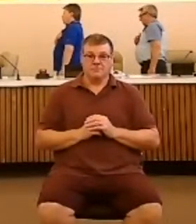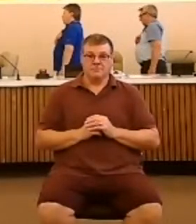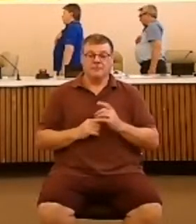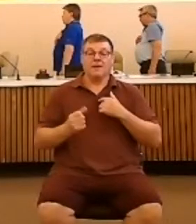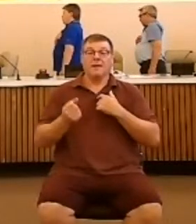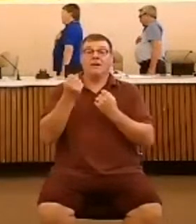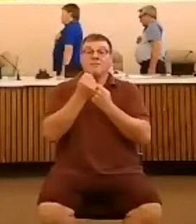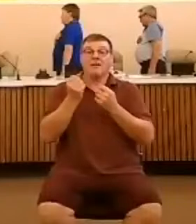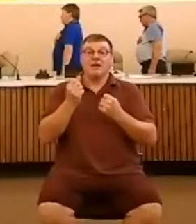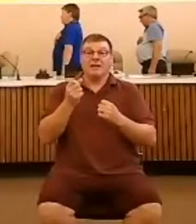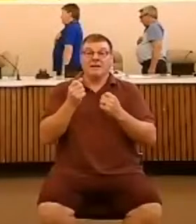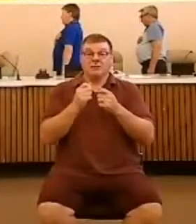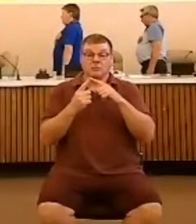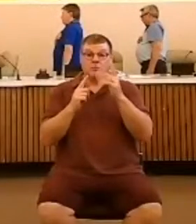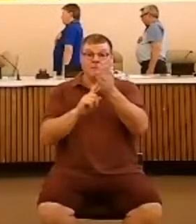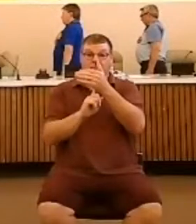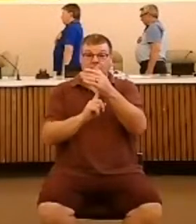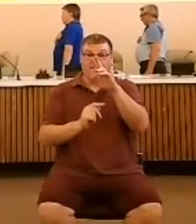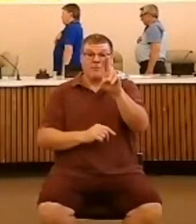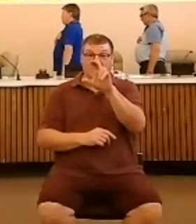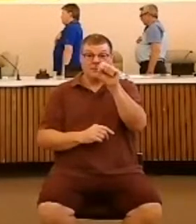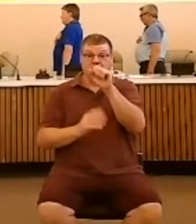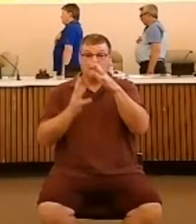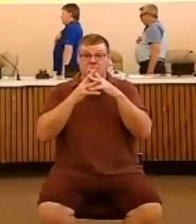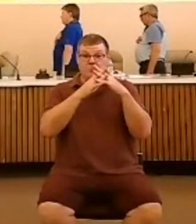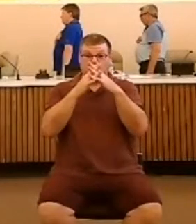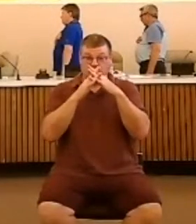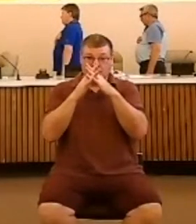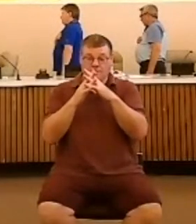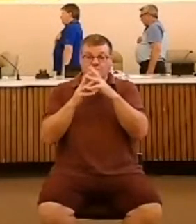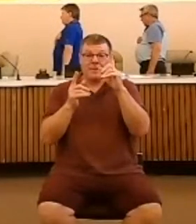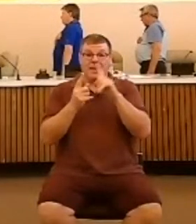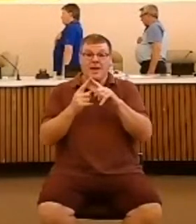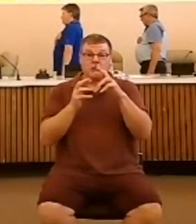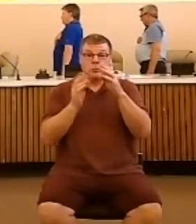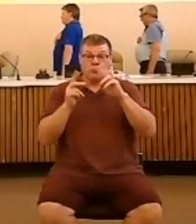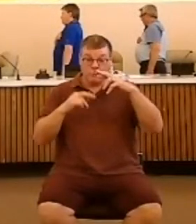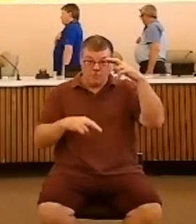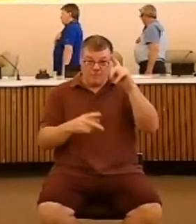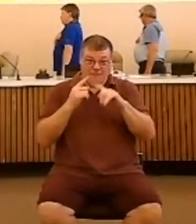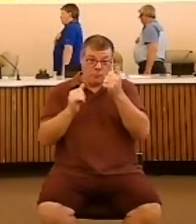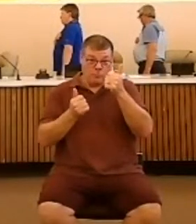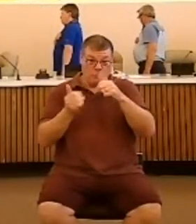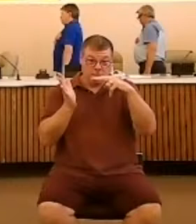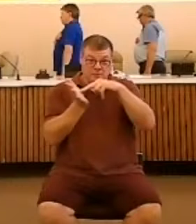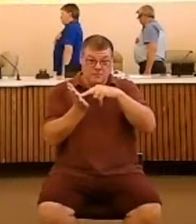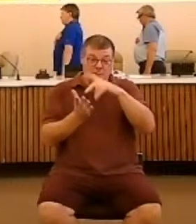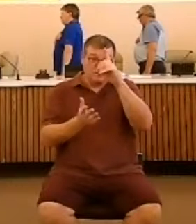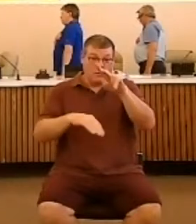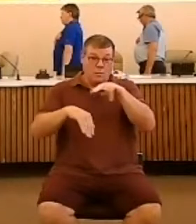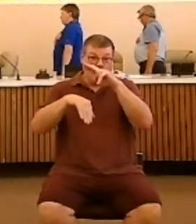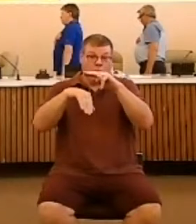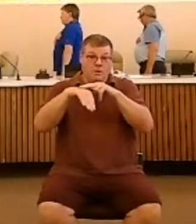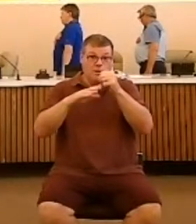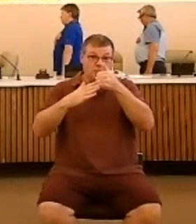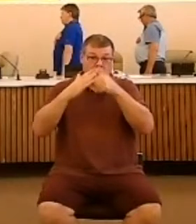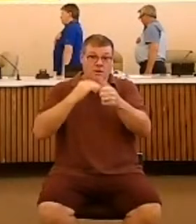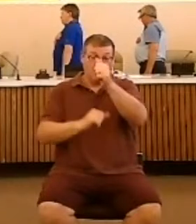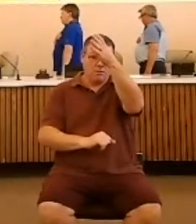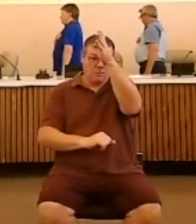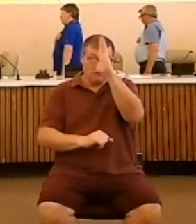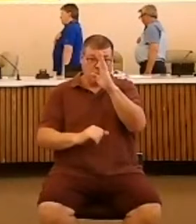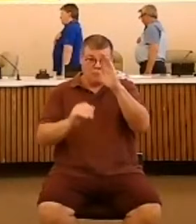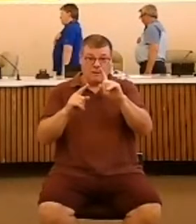I pledge allegiance to the flag of the United States of America and to the republic for which it stands, one